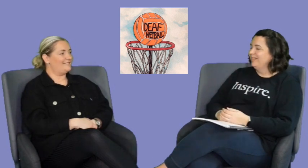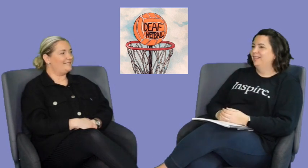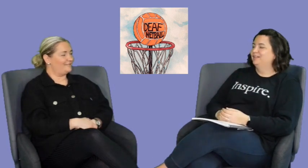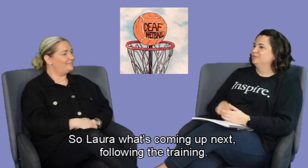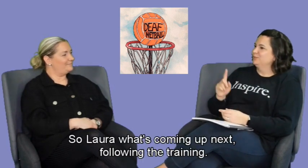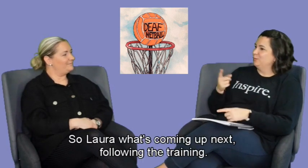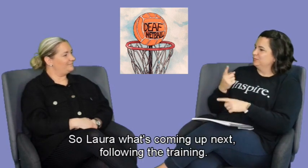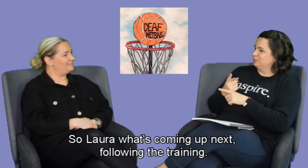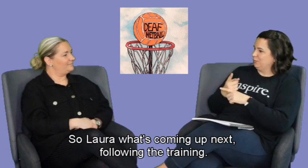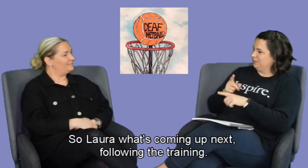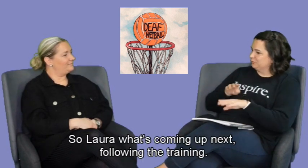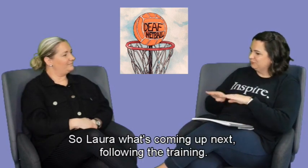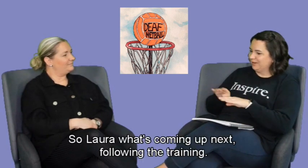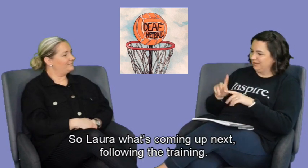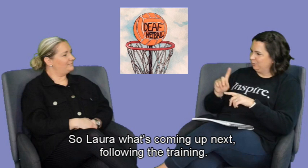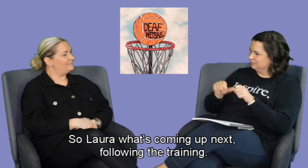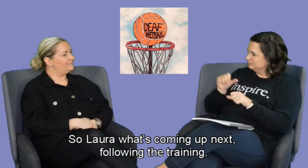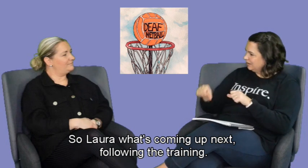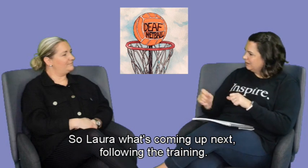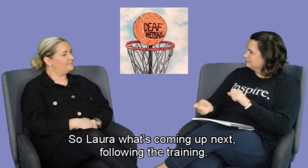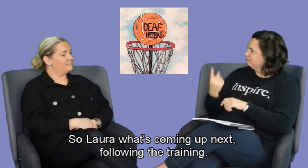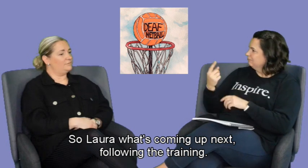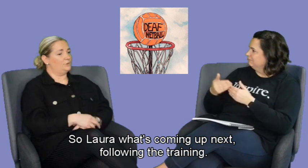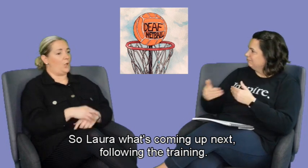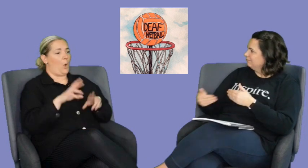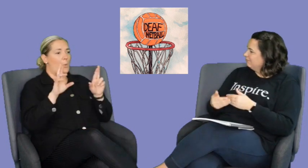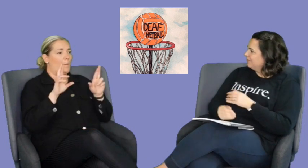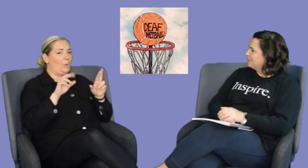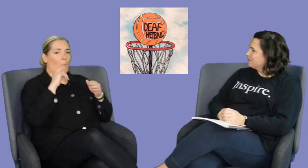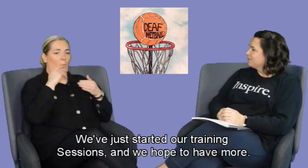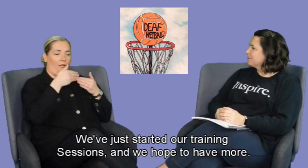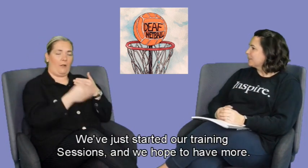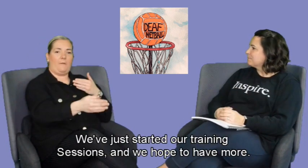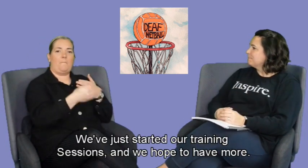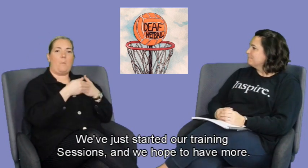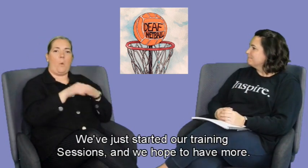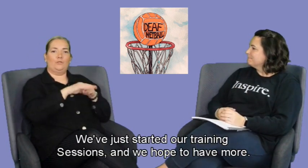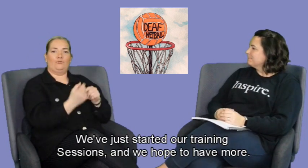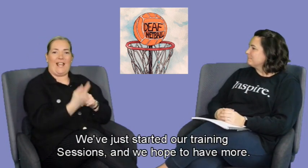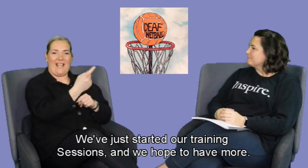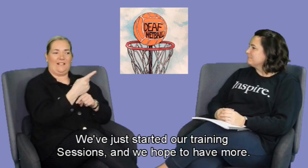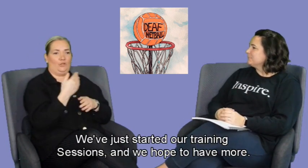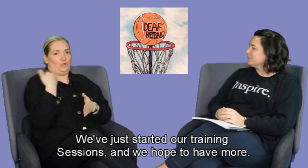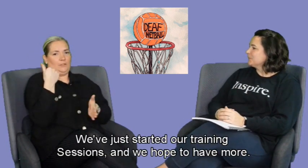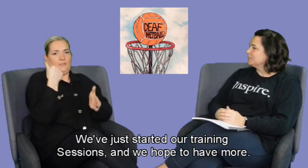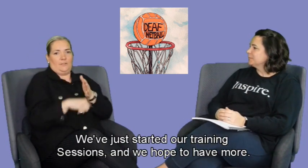So, Laura, what's coming up next following the training? We've just started our training sessions, and we hope to